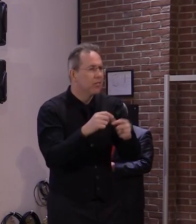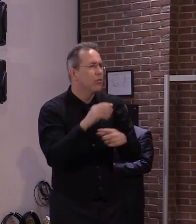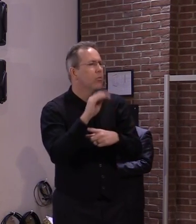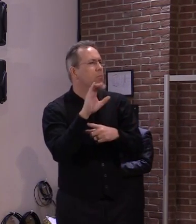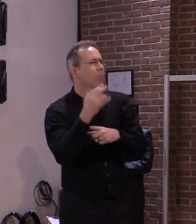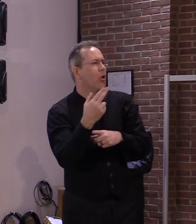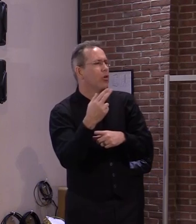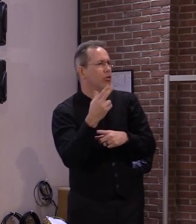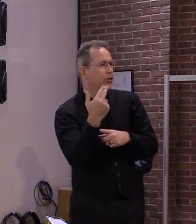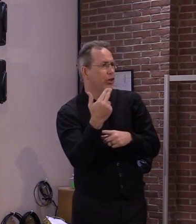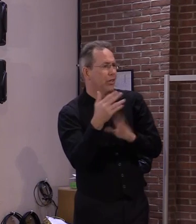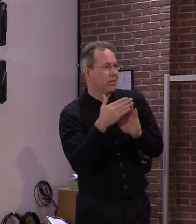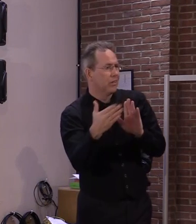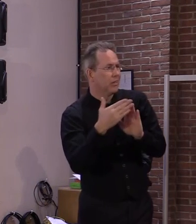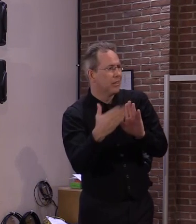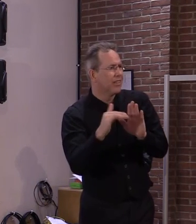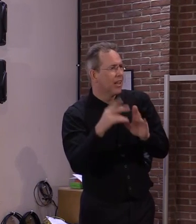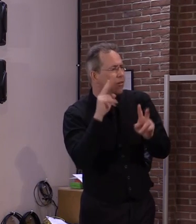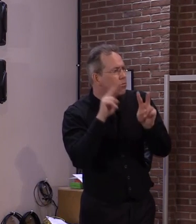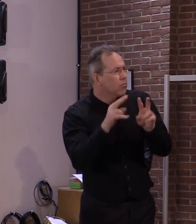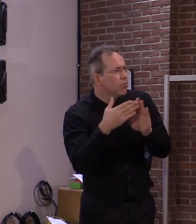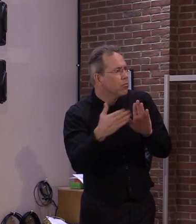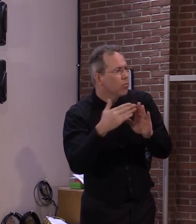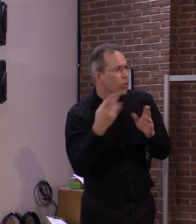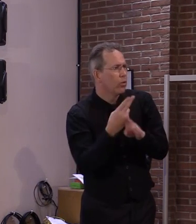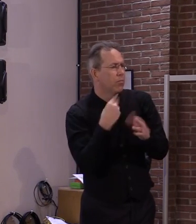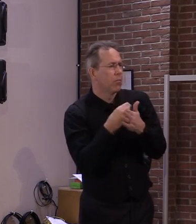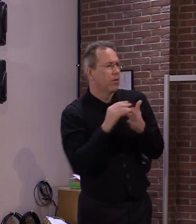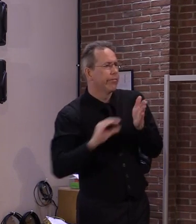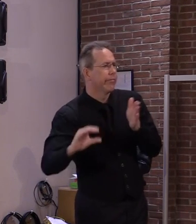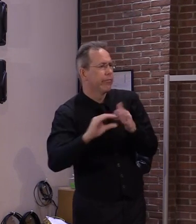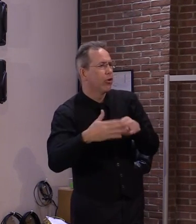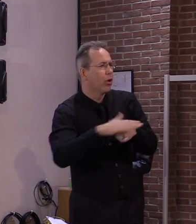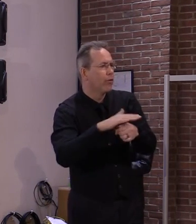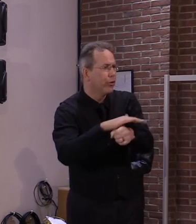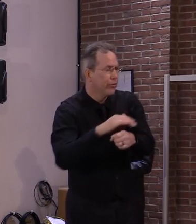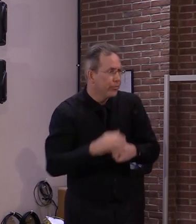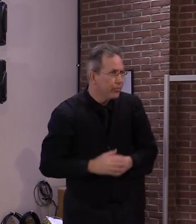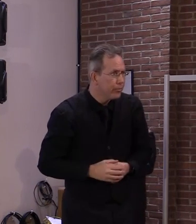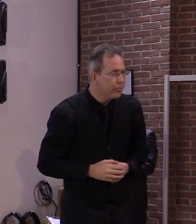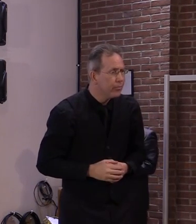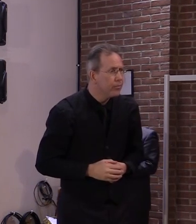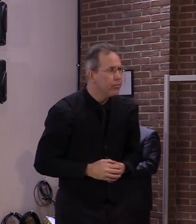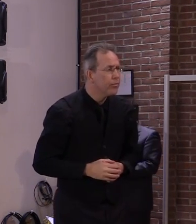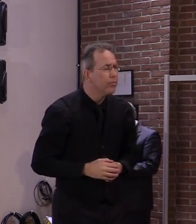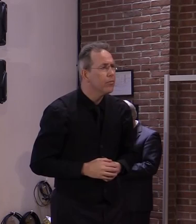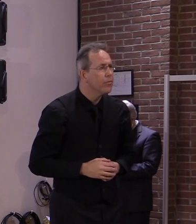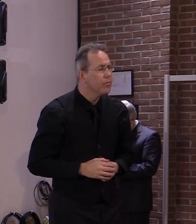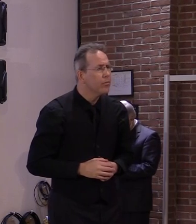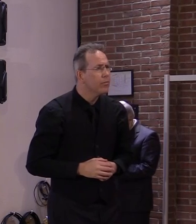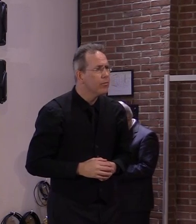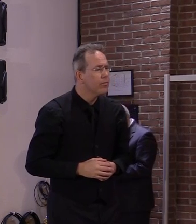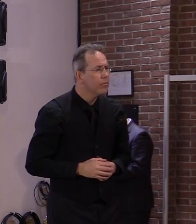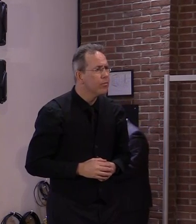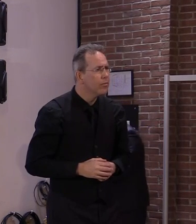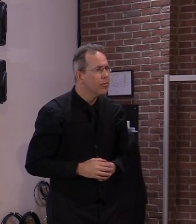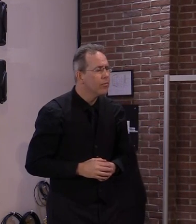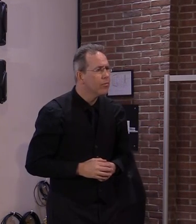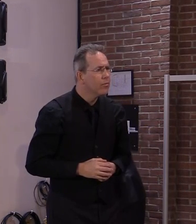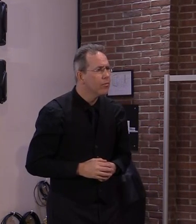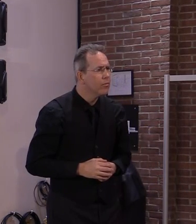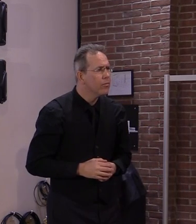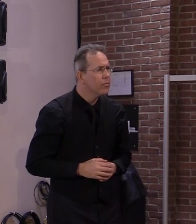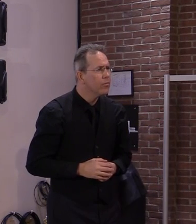their regular UI benefits. And then obviously, like you said, the federal pandemic unemployment compensation,